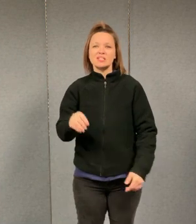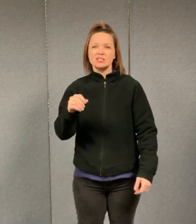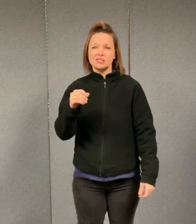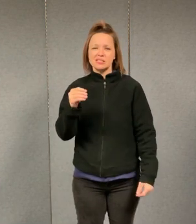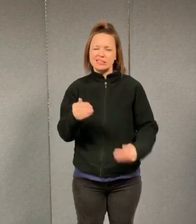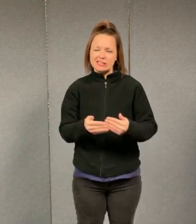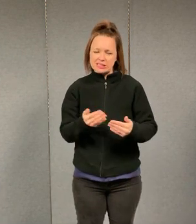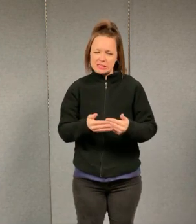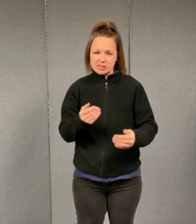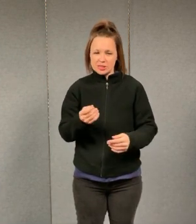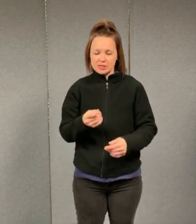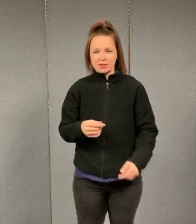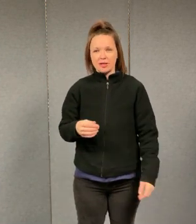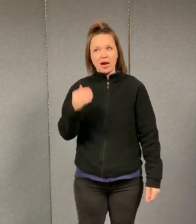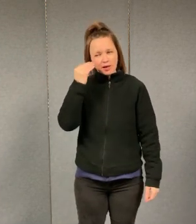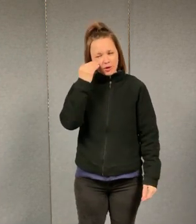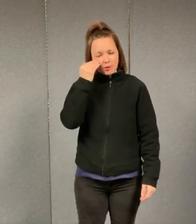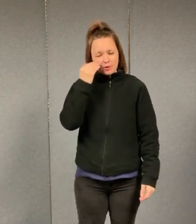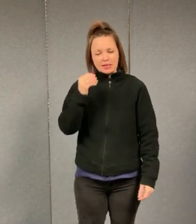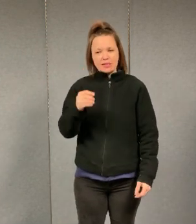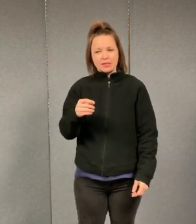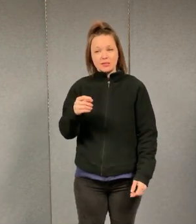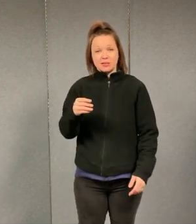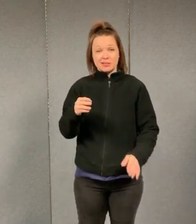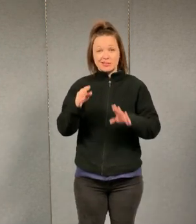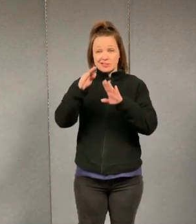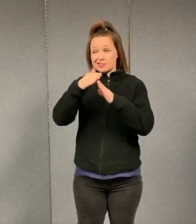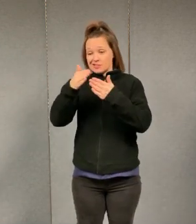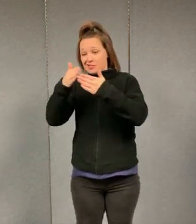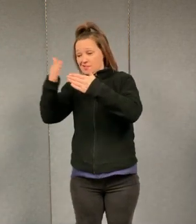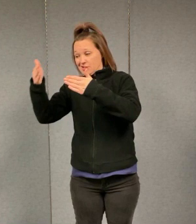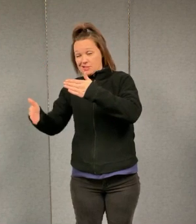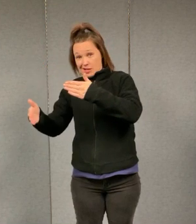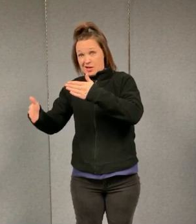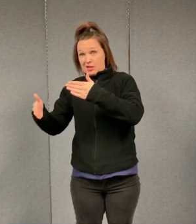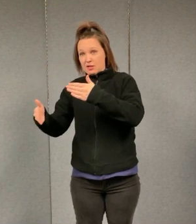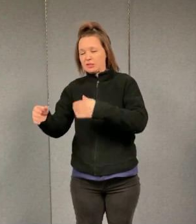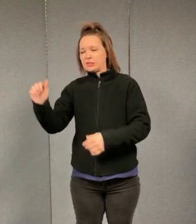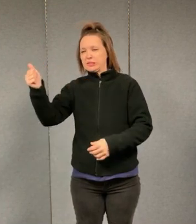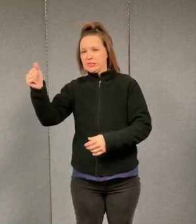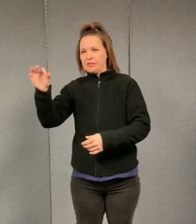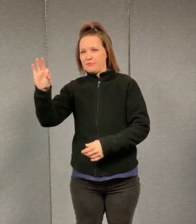each side is 10 feet, so the area of the floor is 100 square